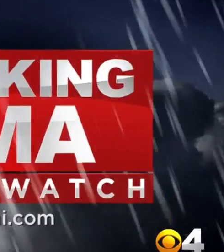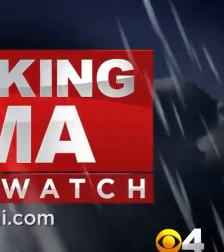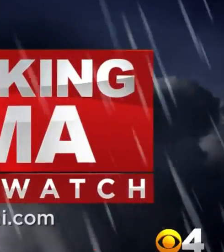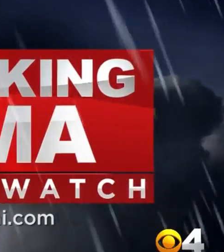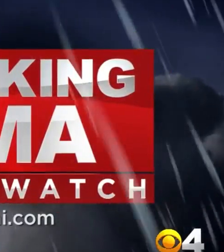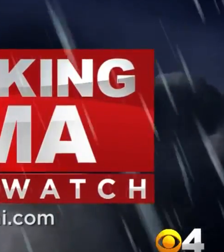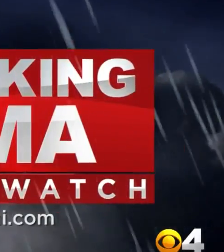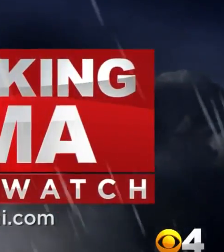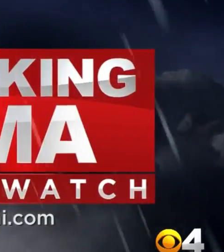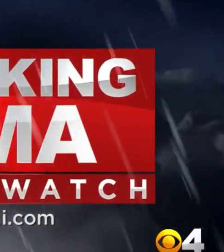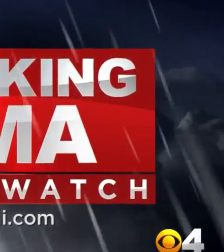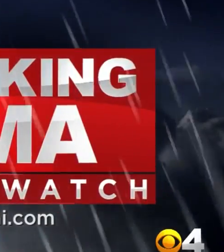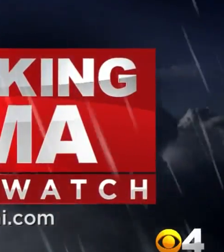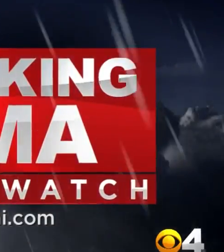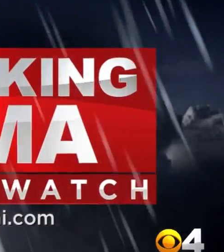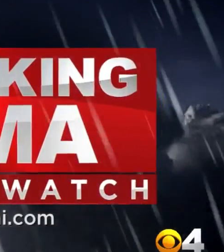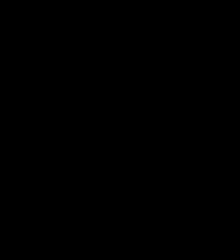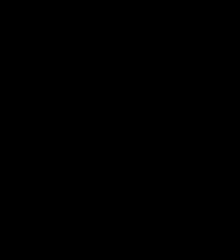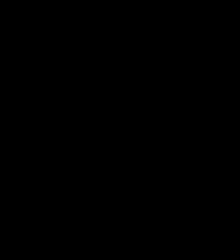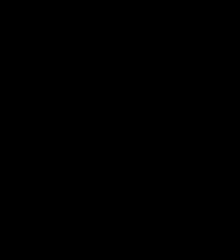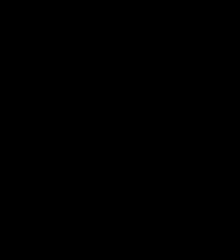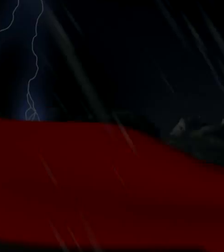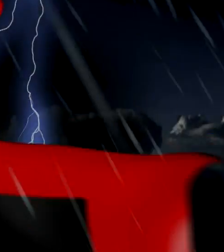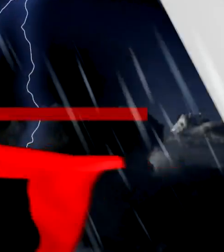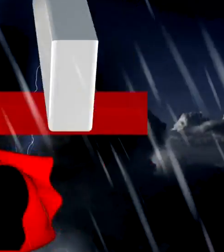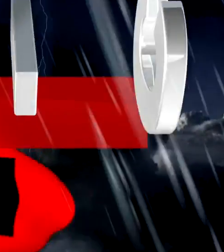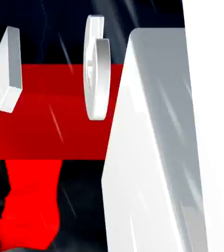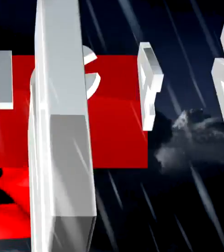For the latest, keep it on CBS 4 News.